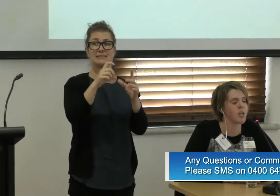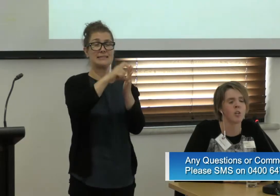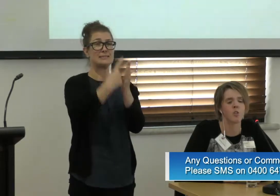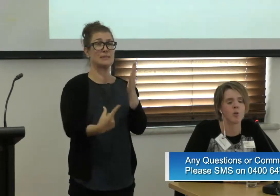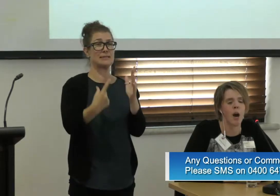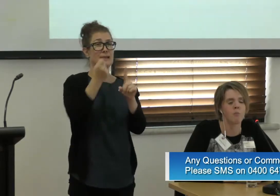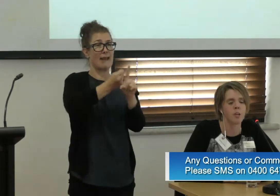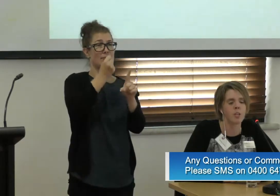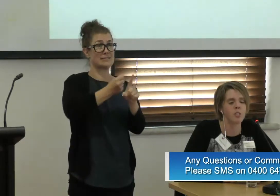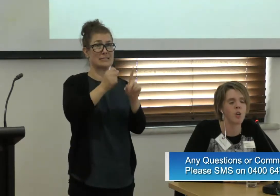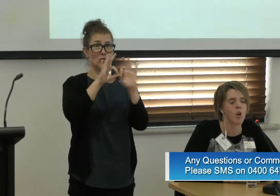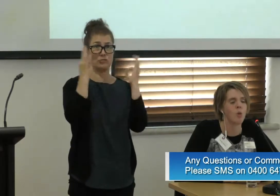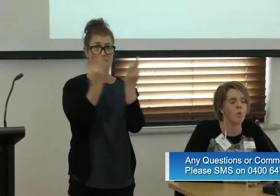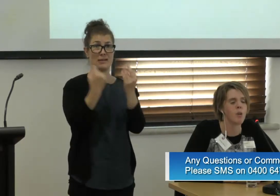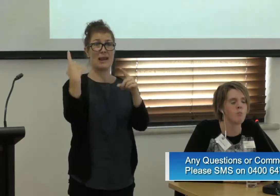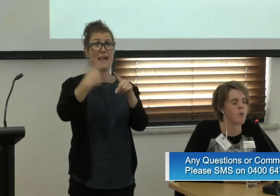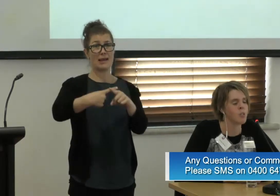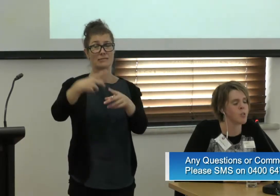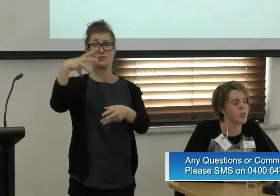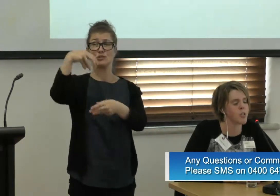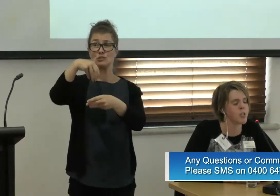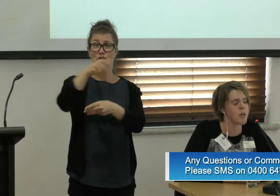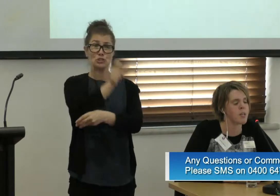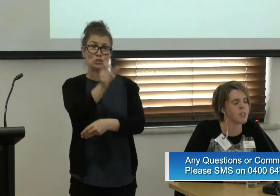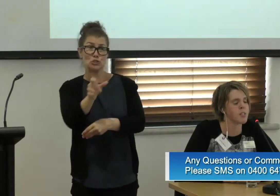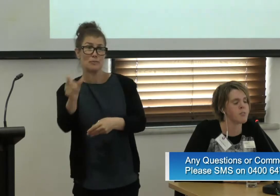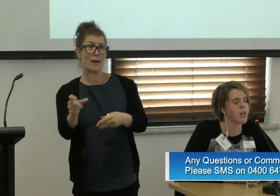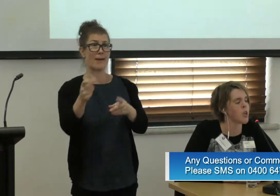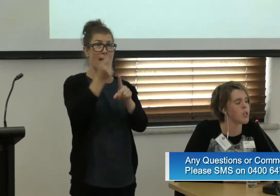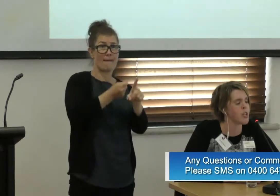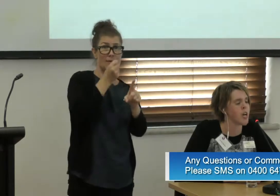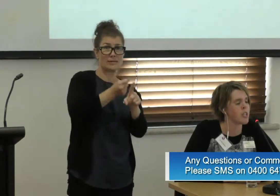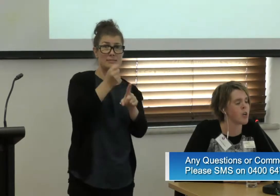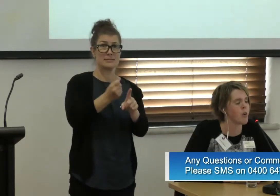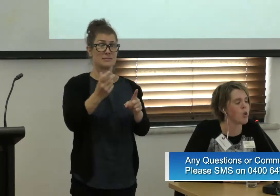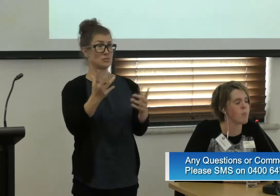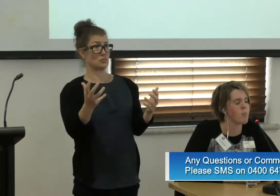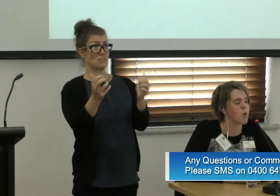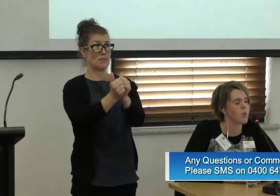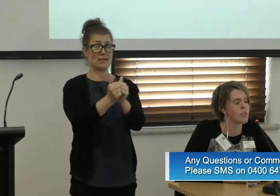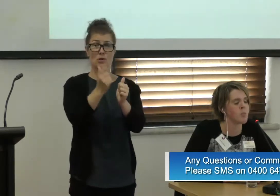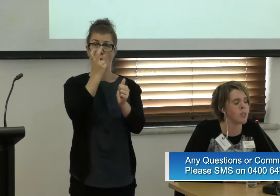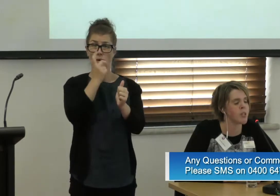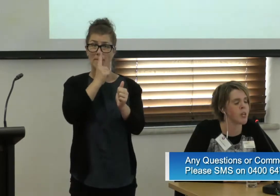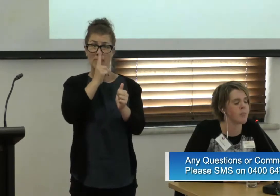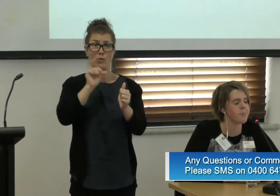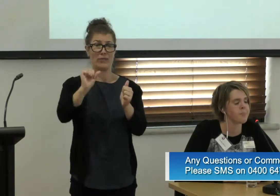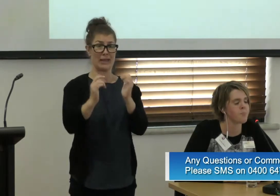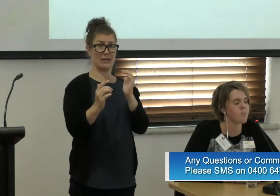and consumer advocates who are lobbying for a solution to meet the assistive technology needs of older people with